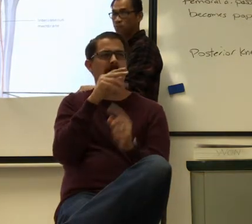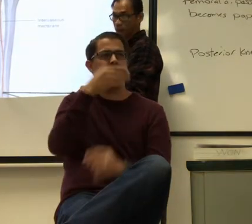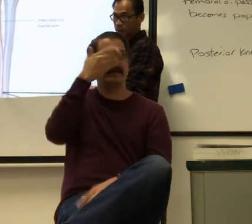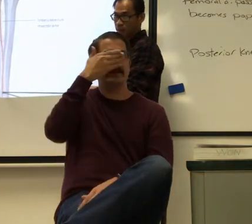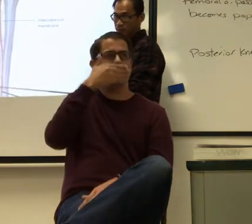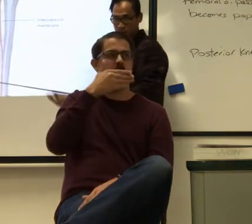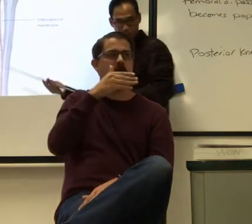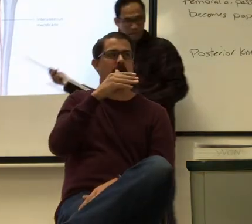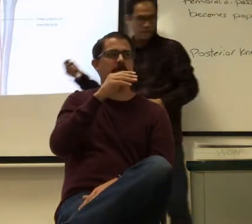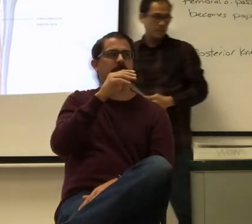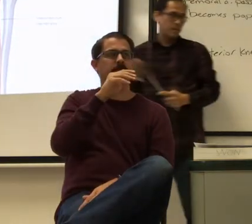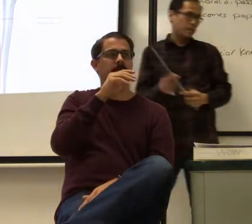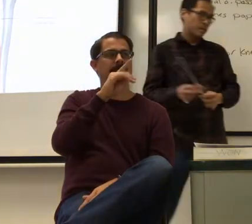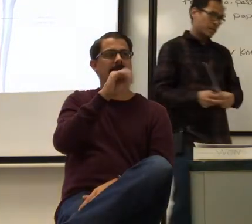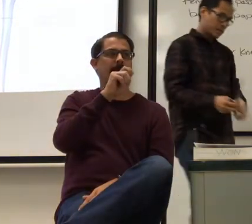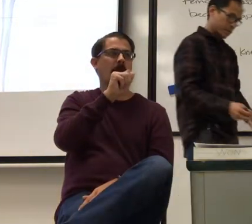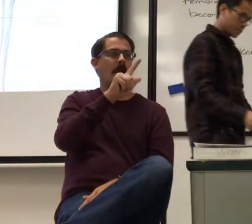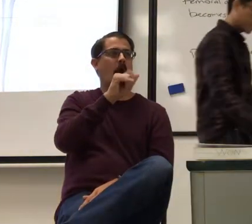from the front.